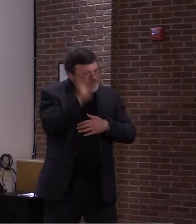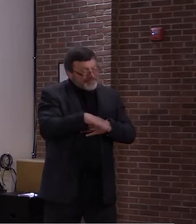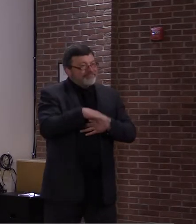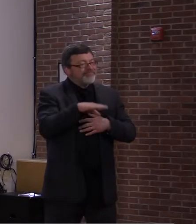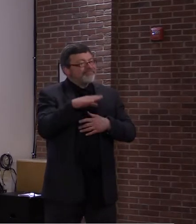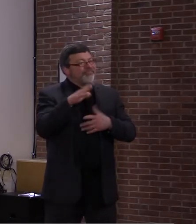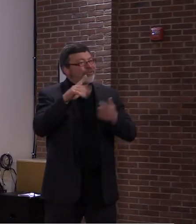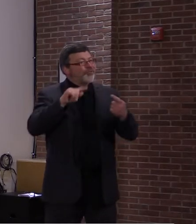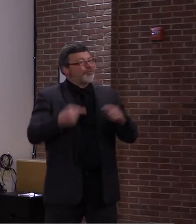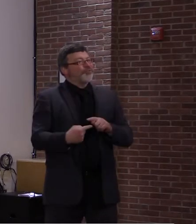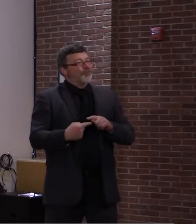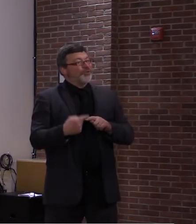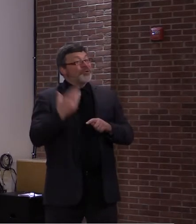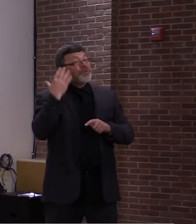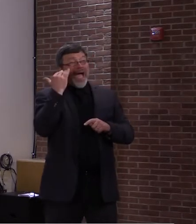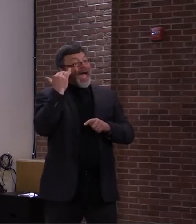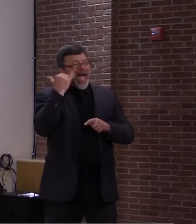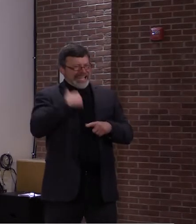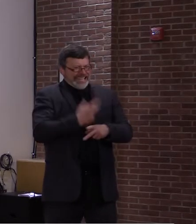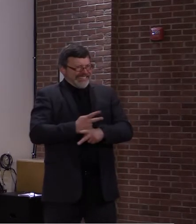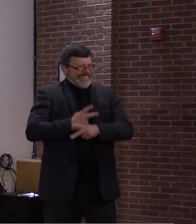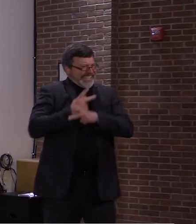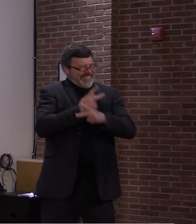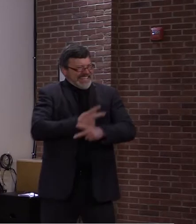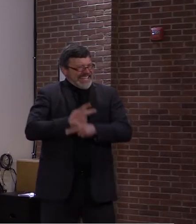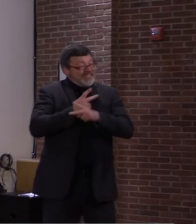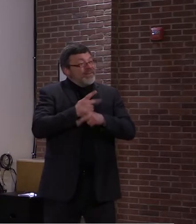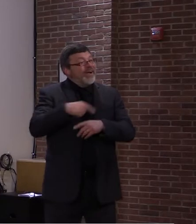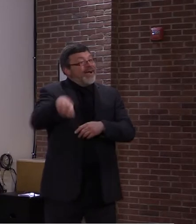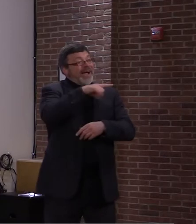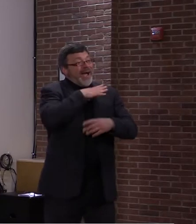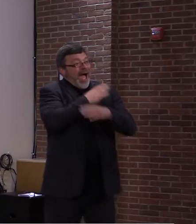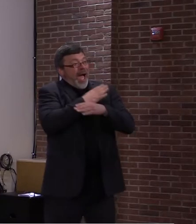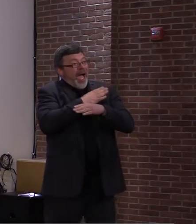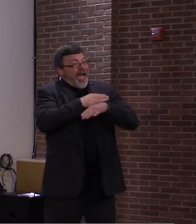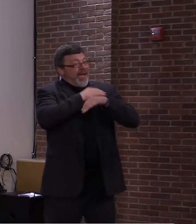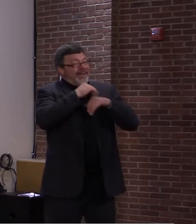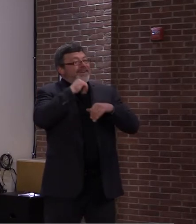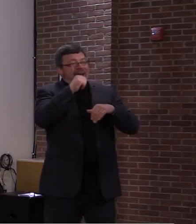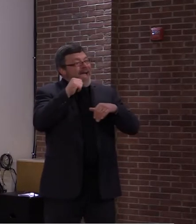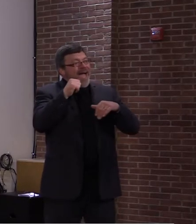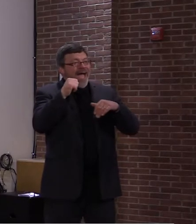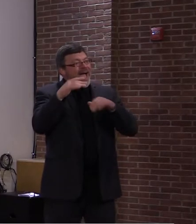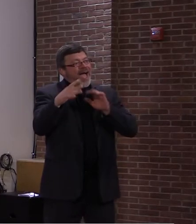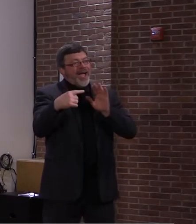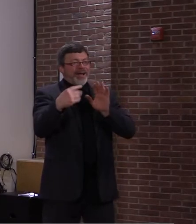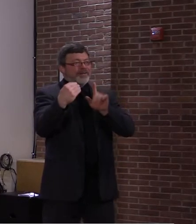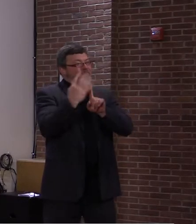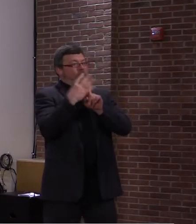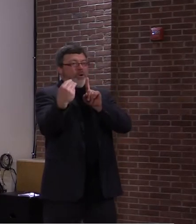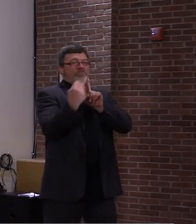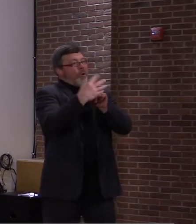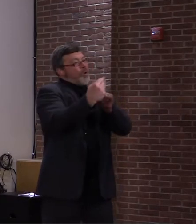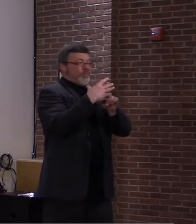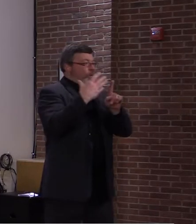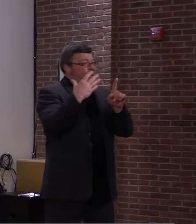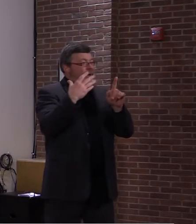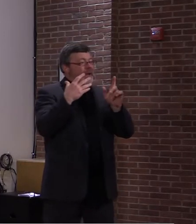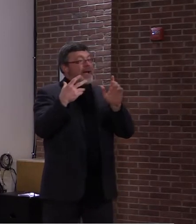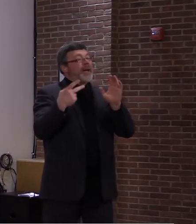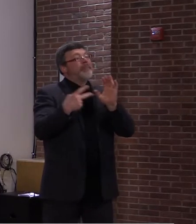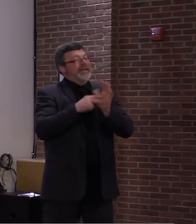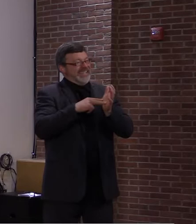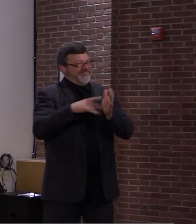from having had COVID, we do expect the virus to continue to spread. How much it spreads and